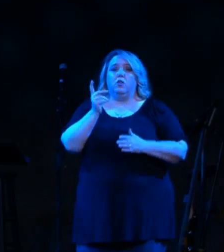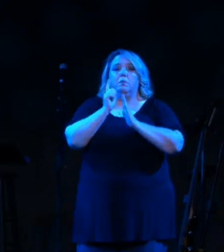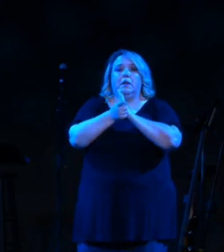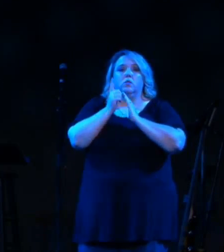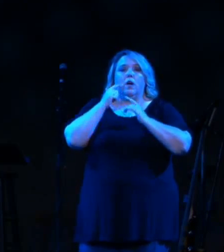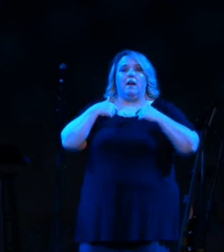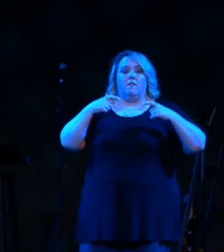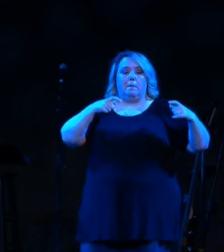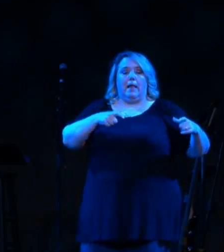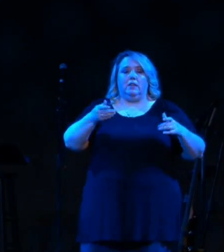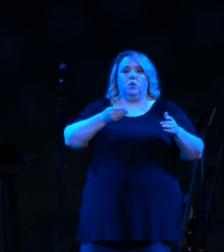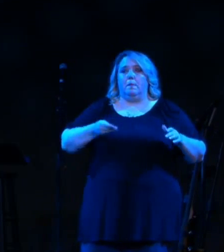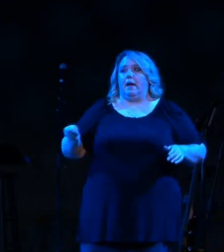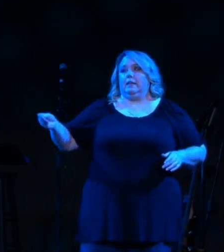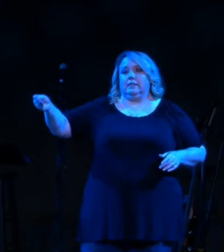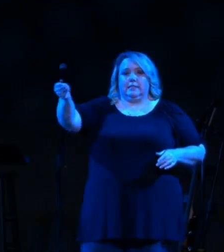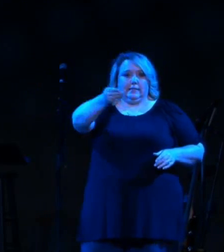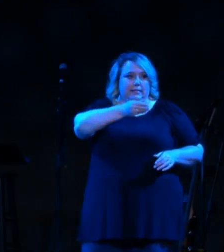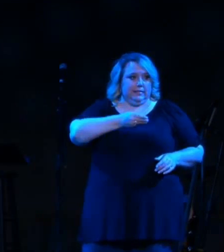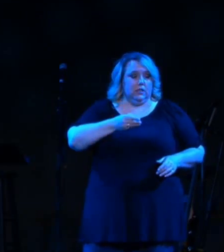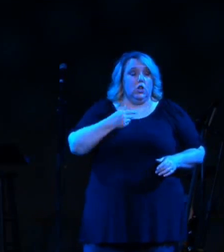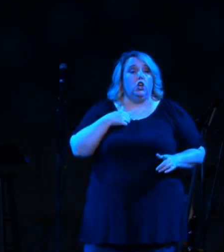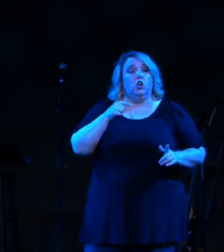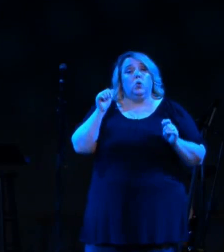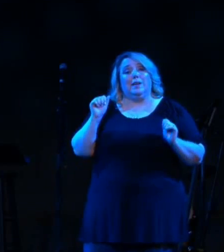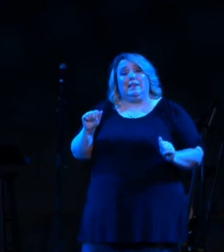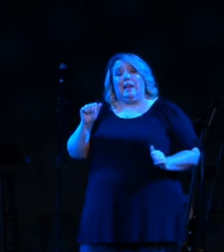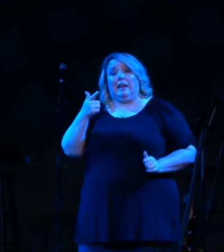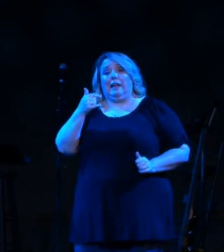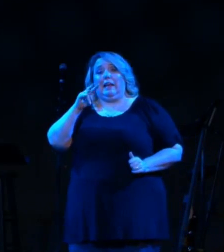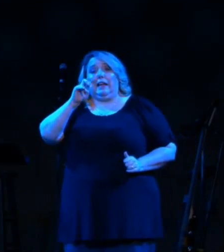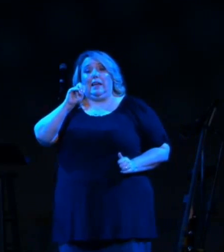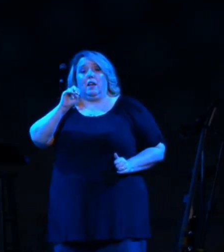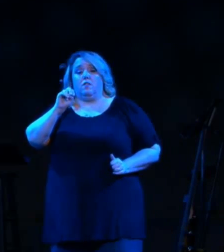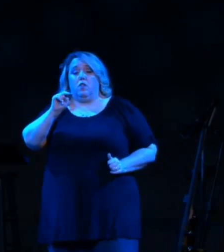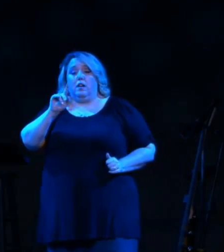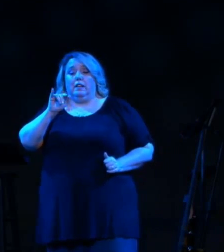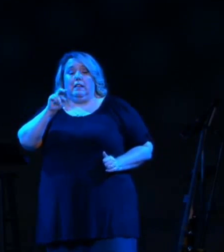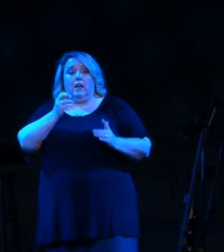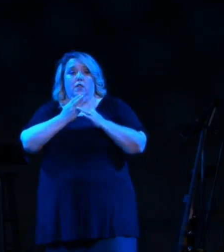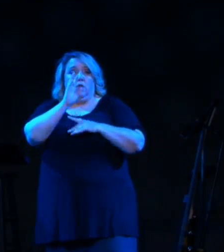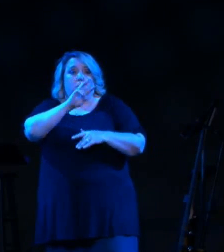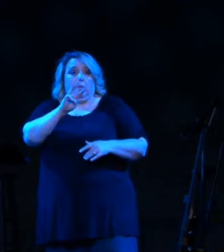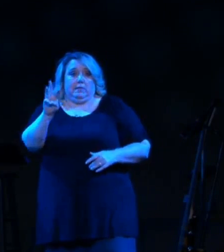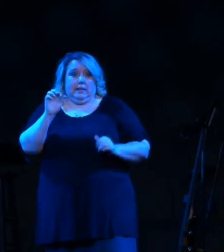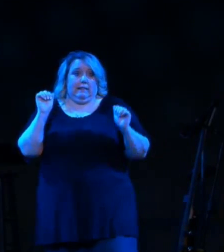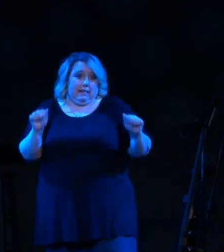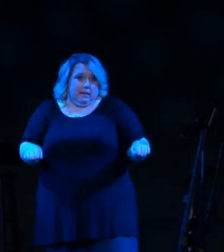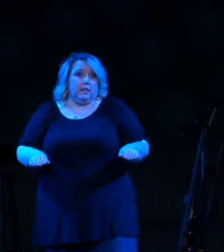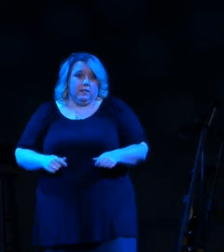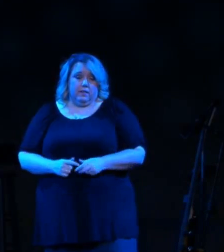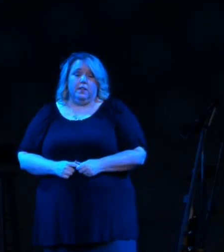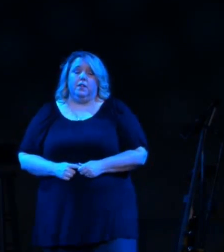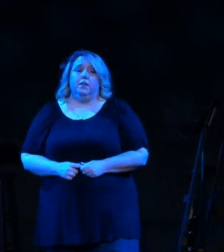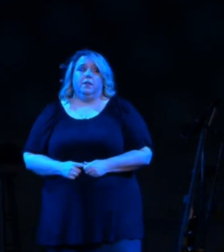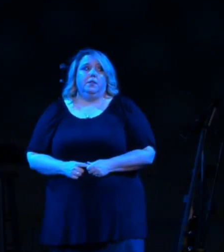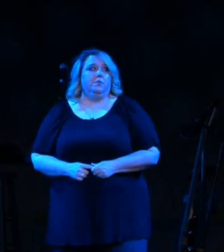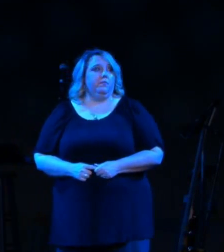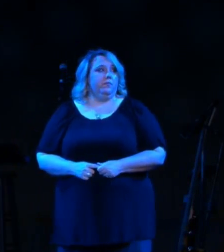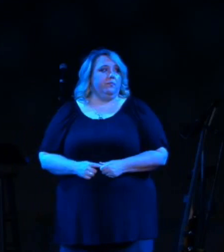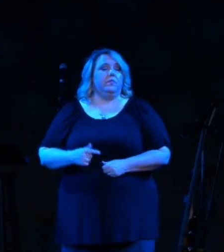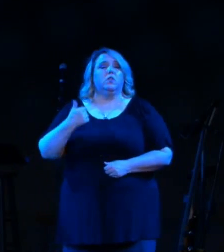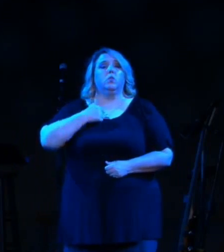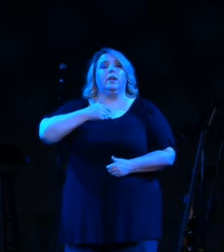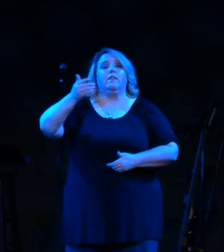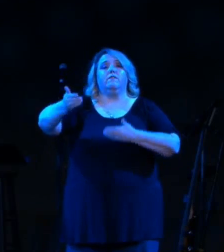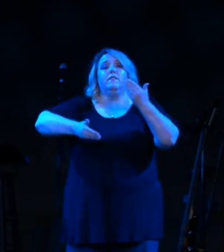minutes here. You may also give online through our website. We invite you